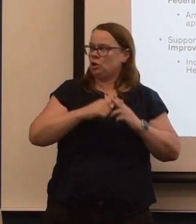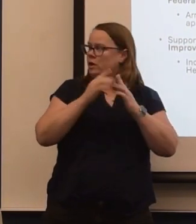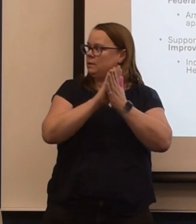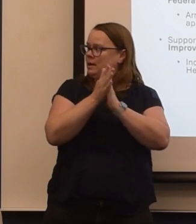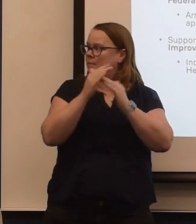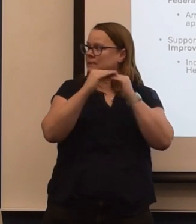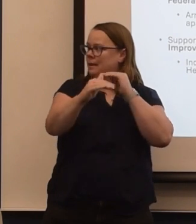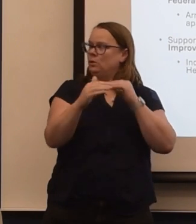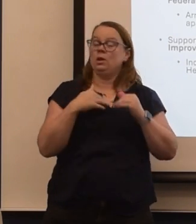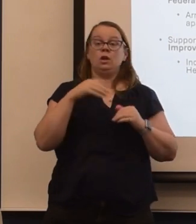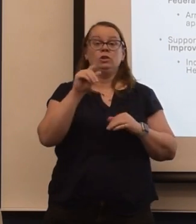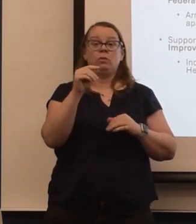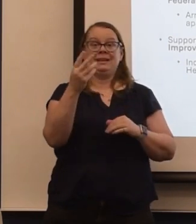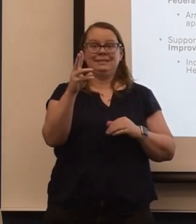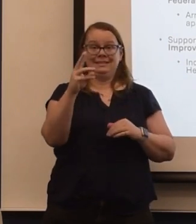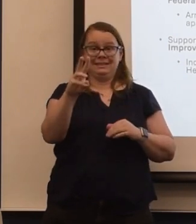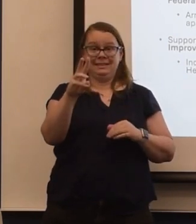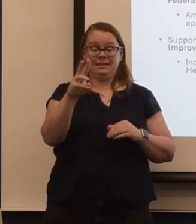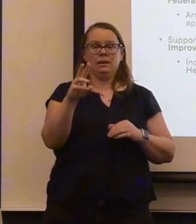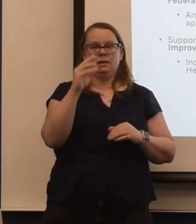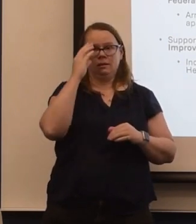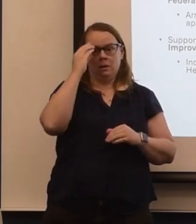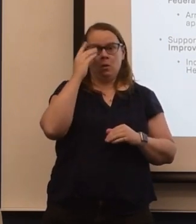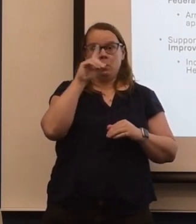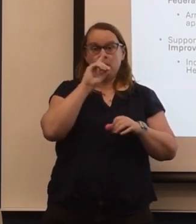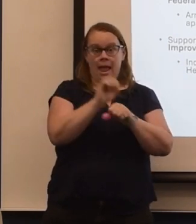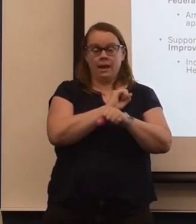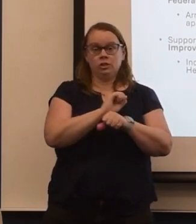But in 2016, we actually